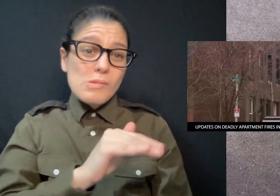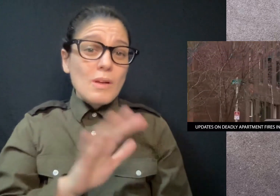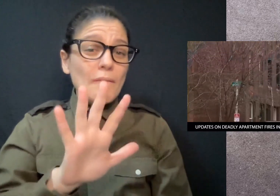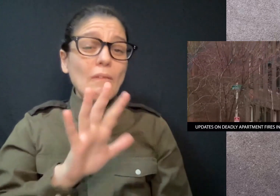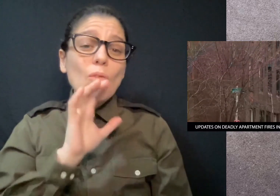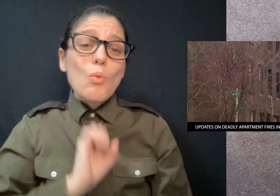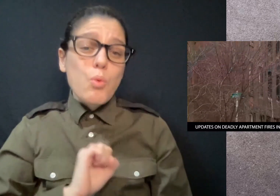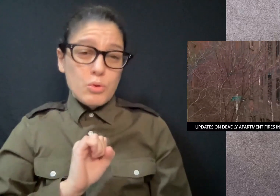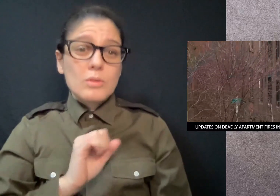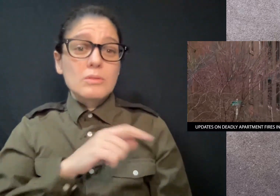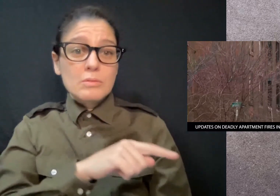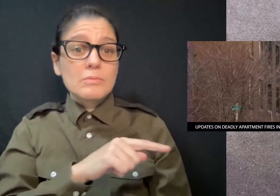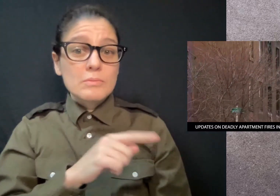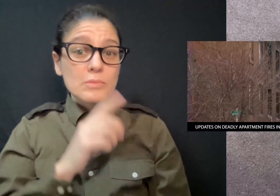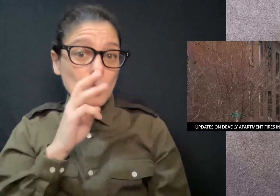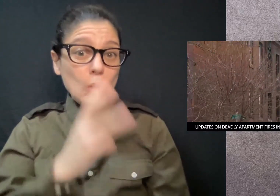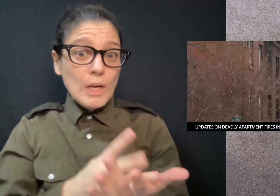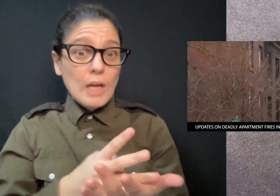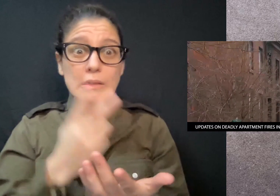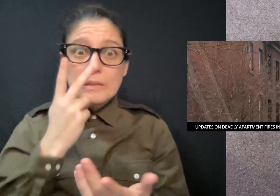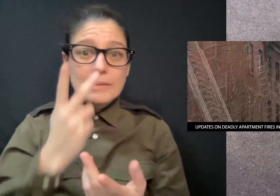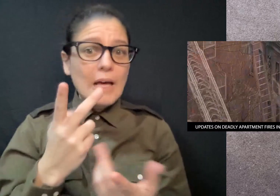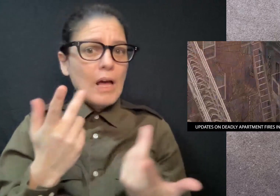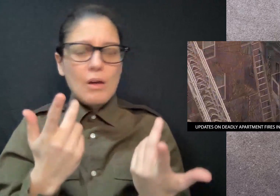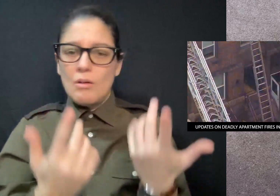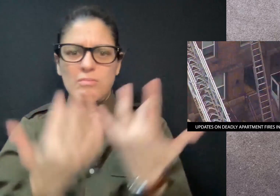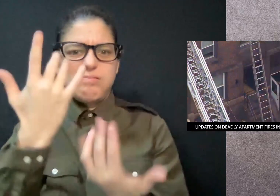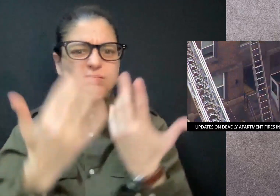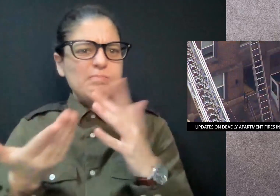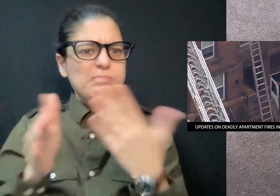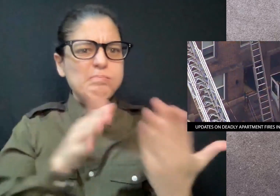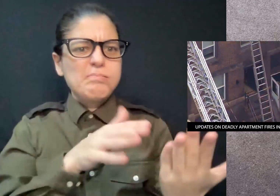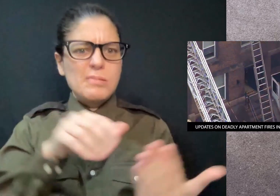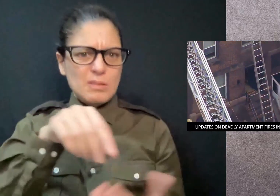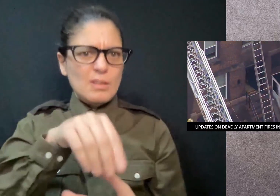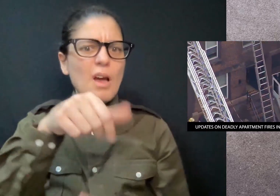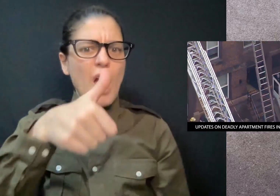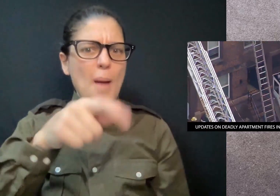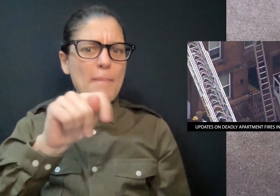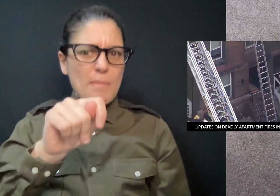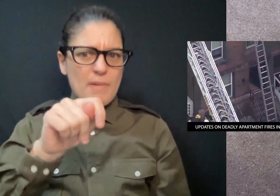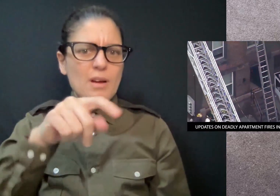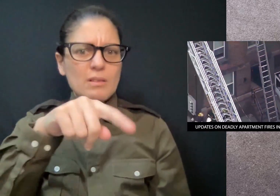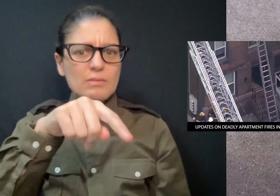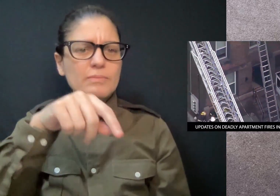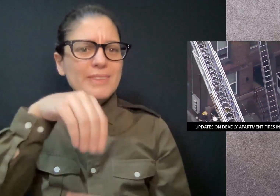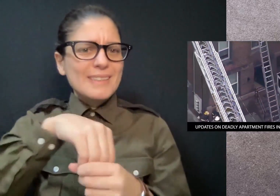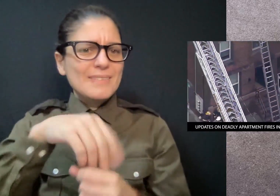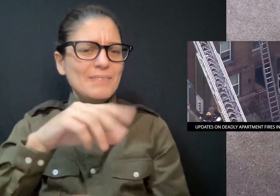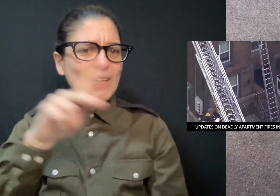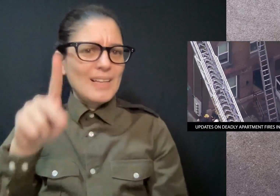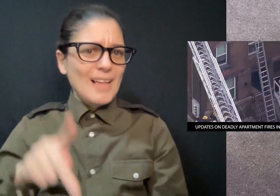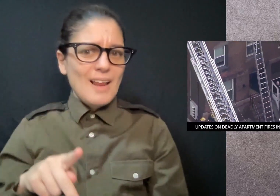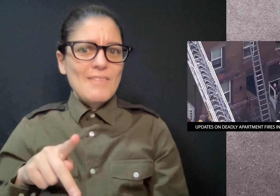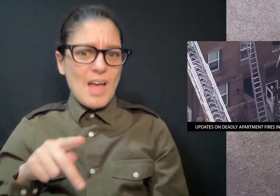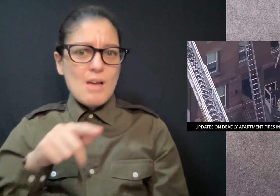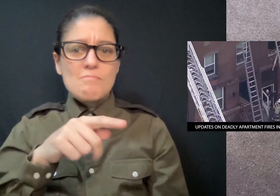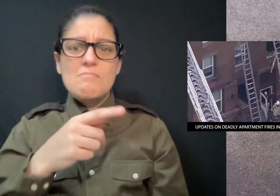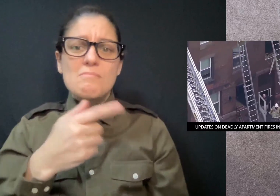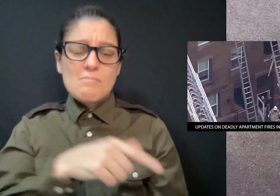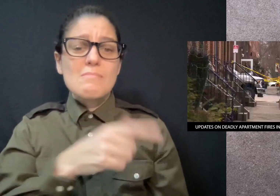If the test is negative, quarantine can stop, but the CDC recommends wearing a mask